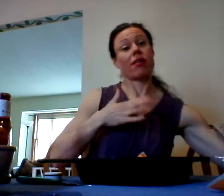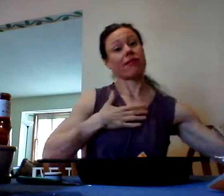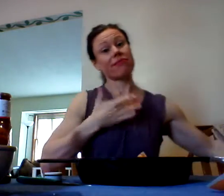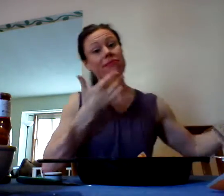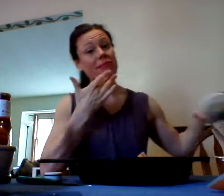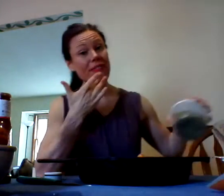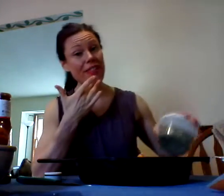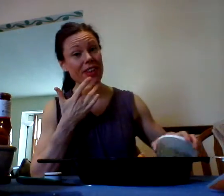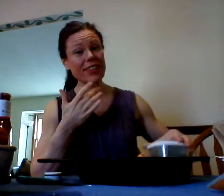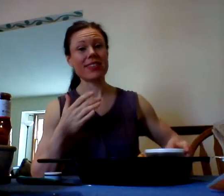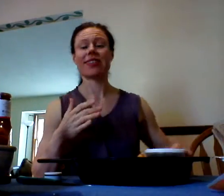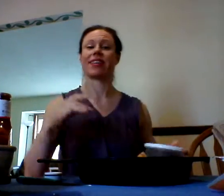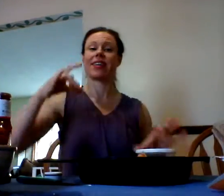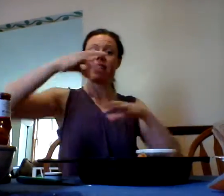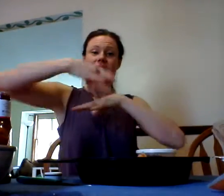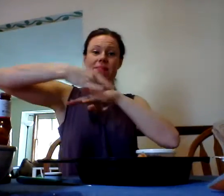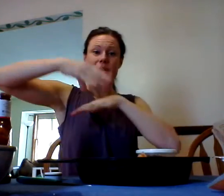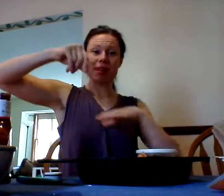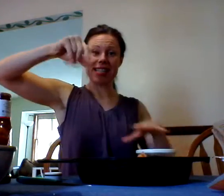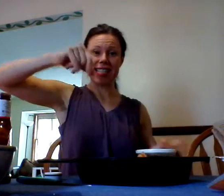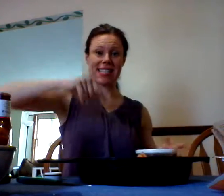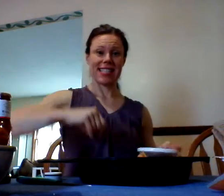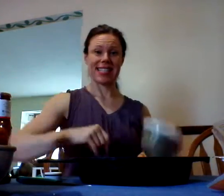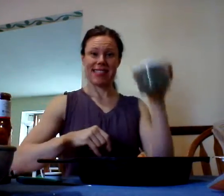or my favorite, pumpkin seeds.